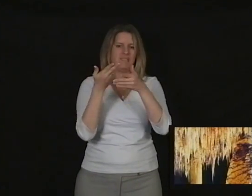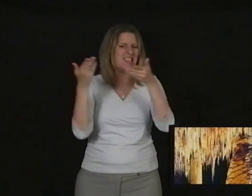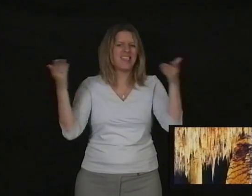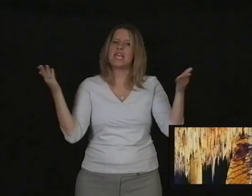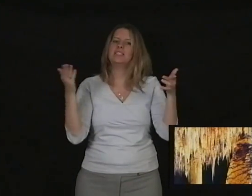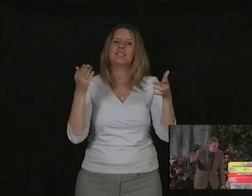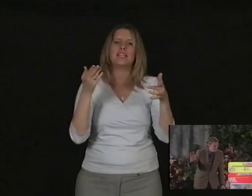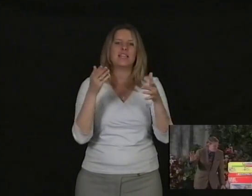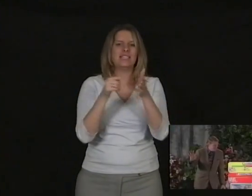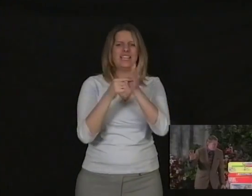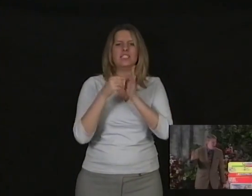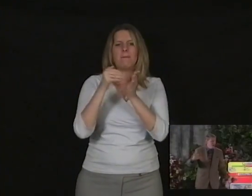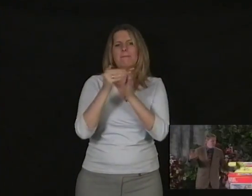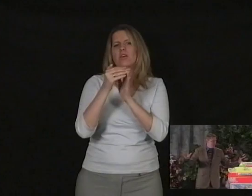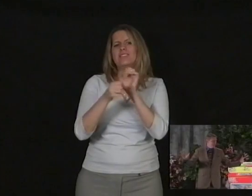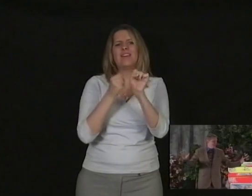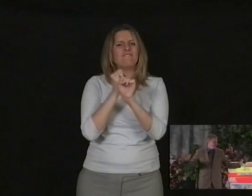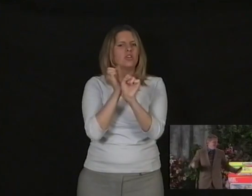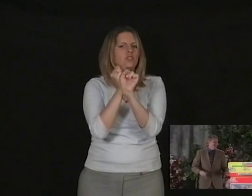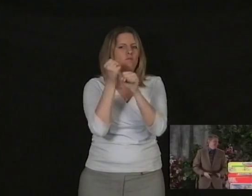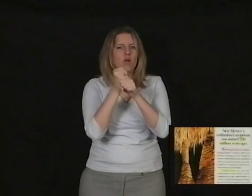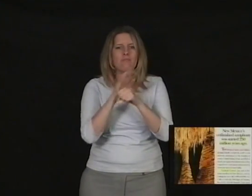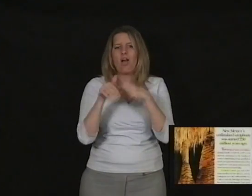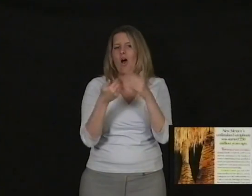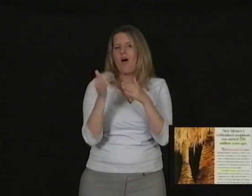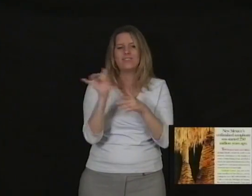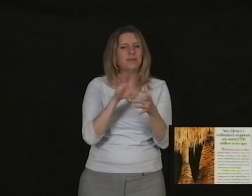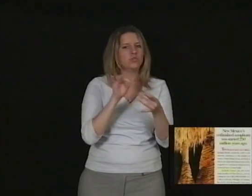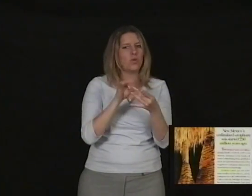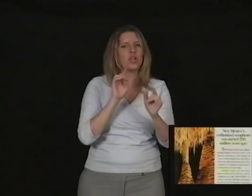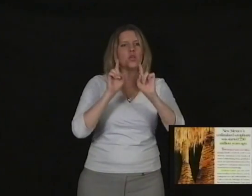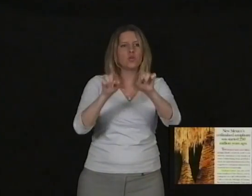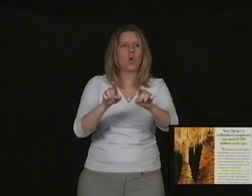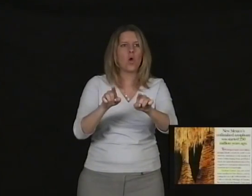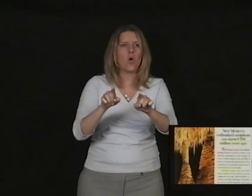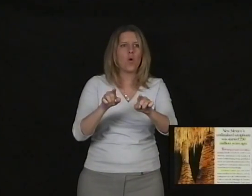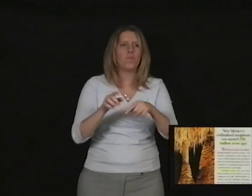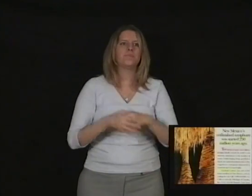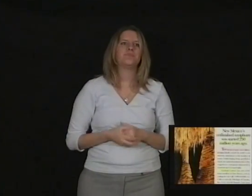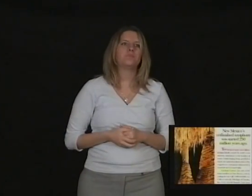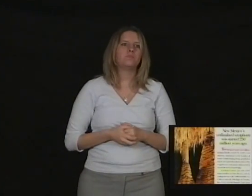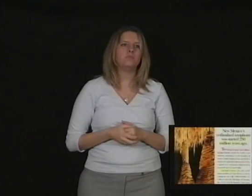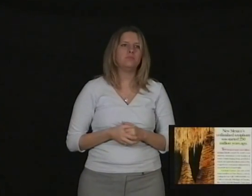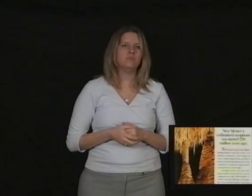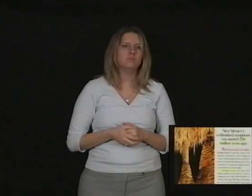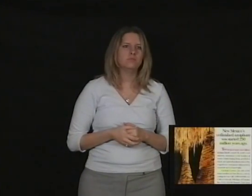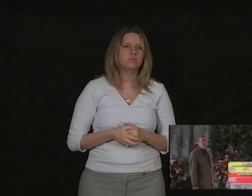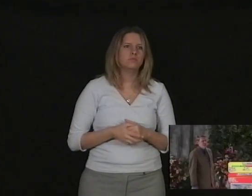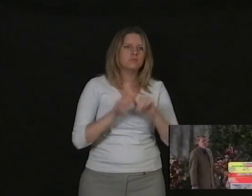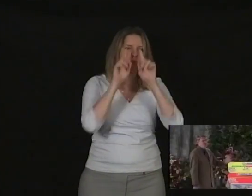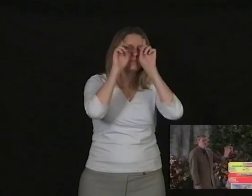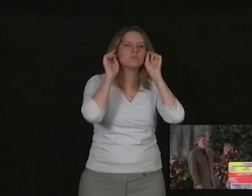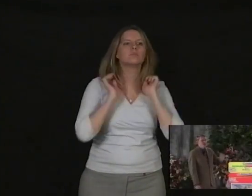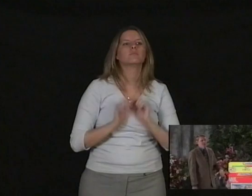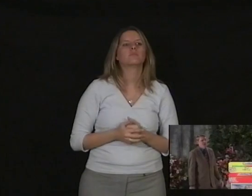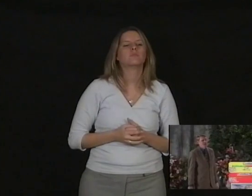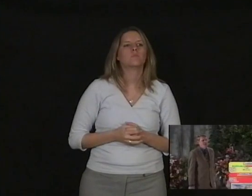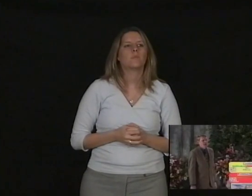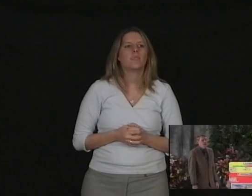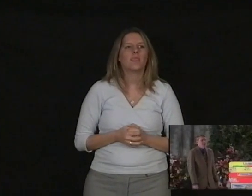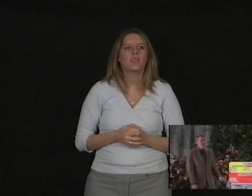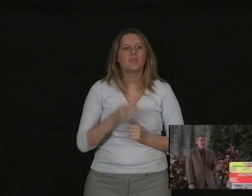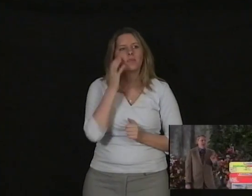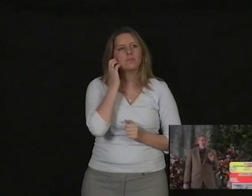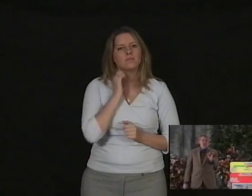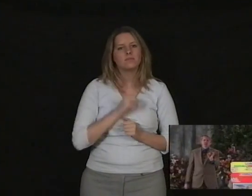of years to form"? They all have the same story, right? You go to Carlsbad, they'll say, "Yep, it took 250 million years to make these formations in